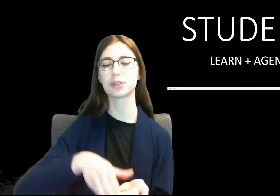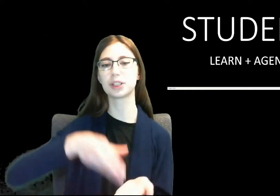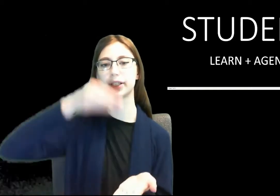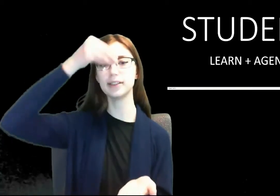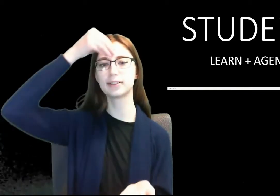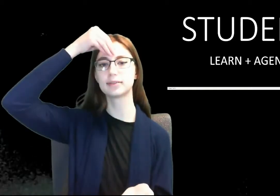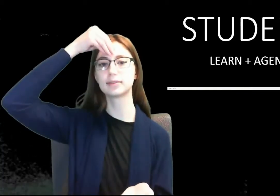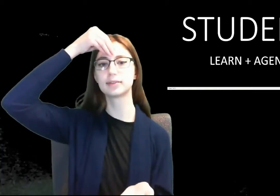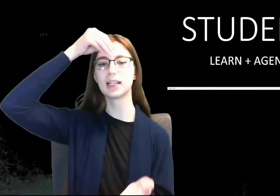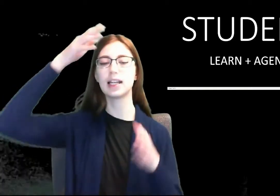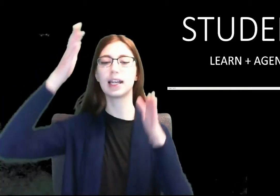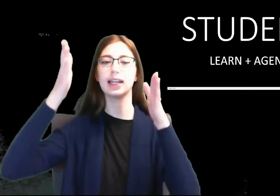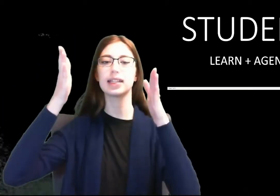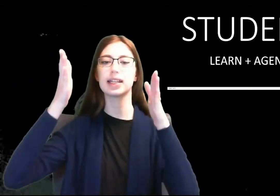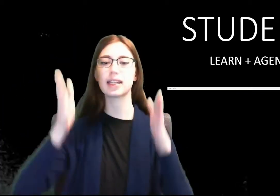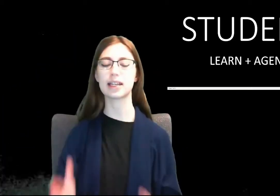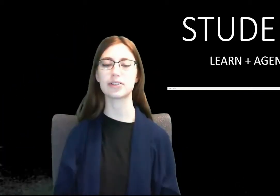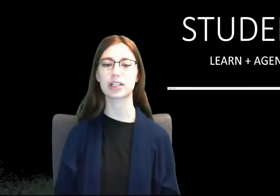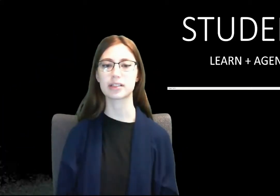learn, and then agent.